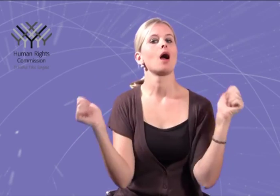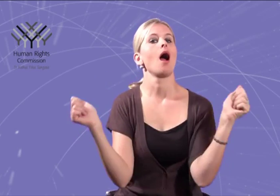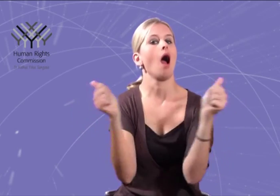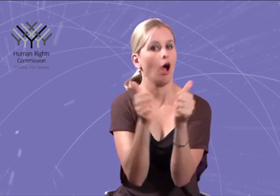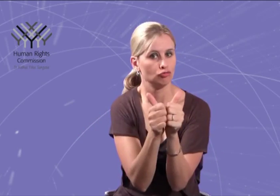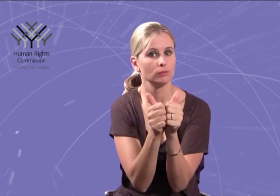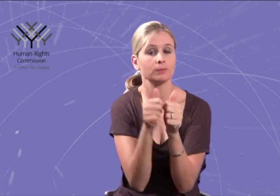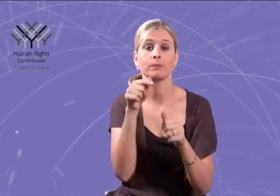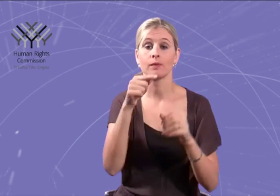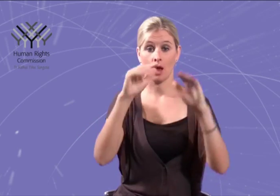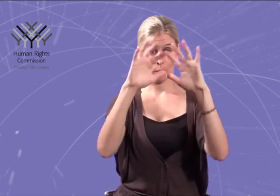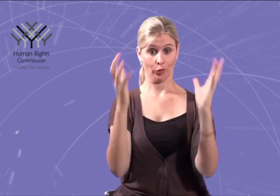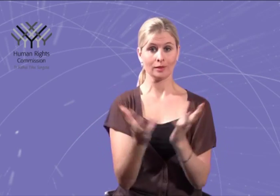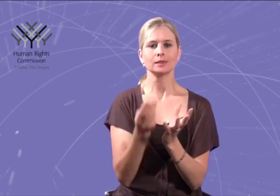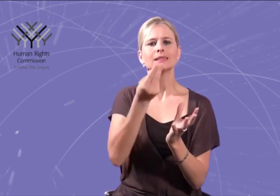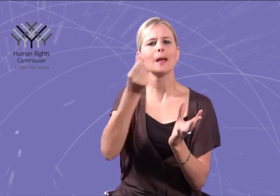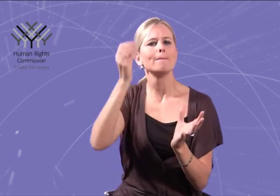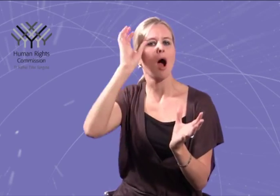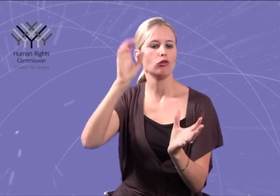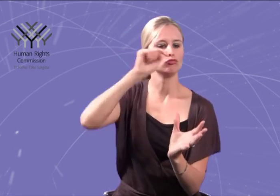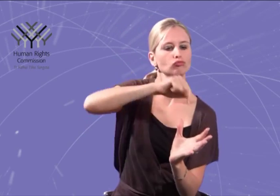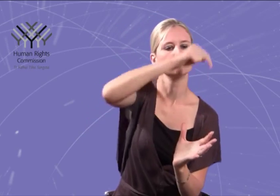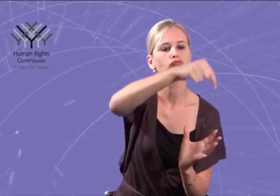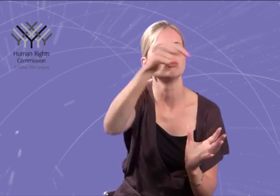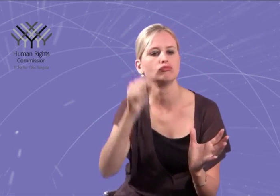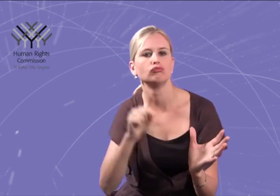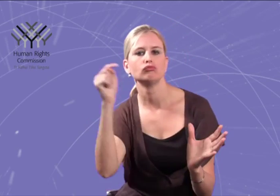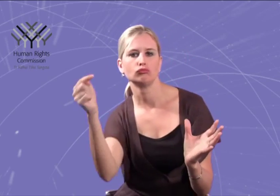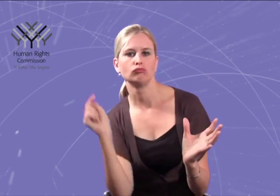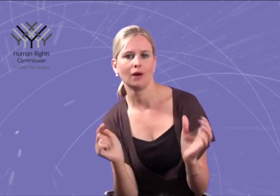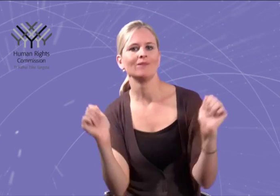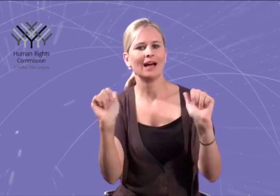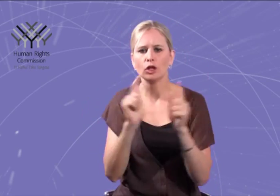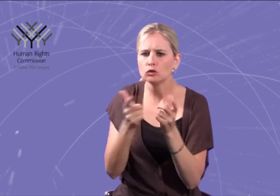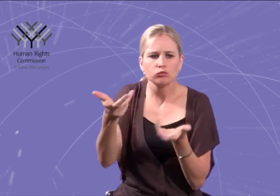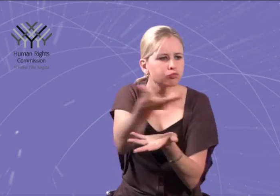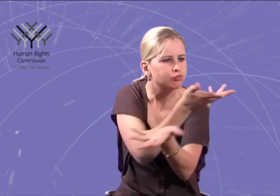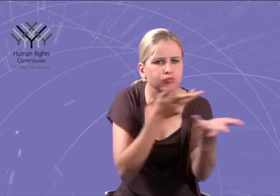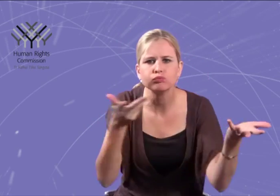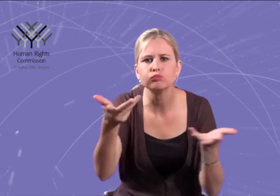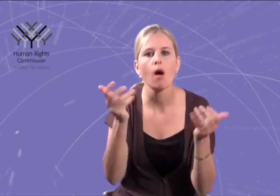do. The Disability Convention is a worldwide human rights